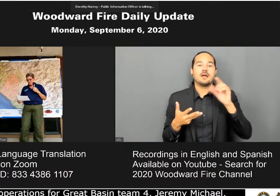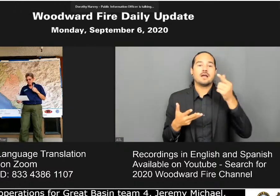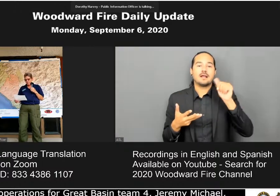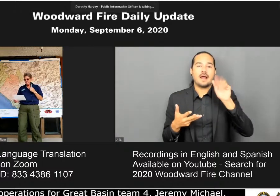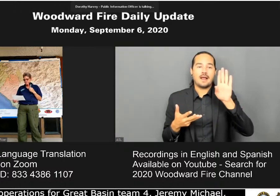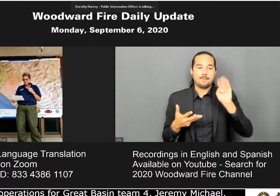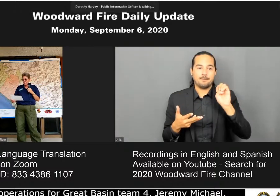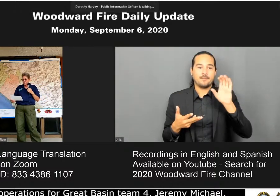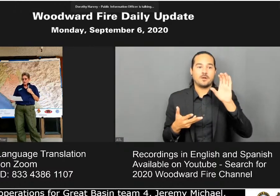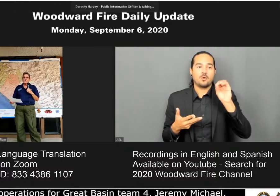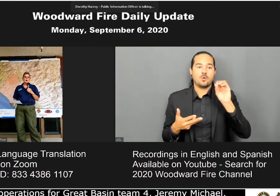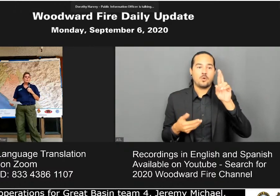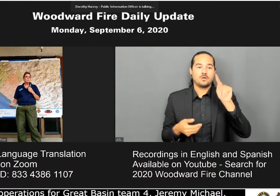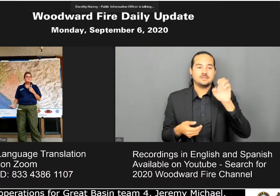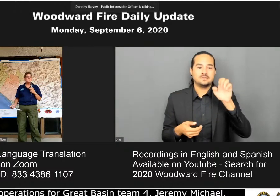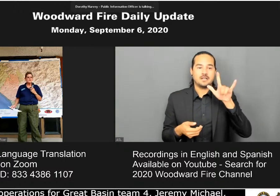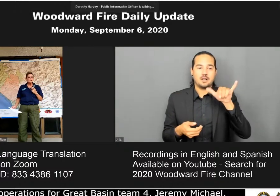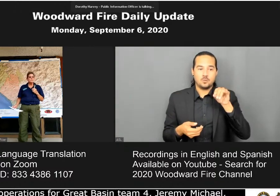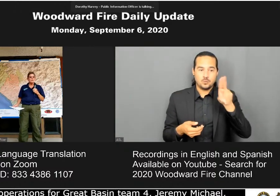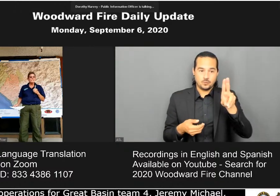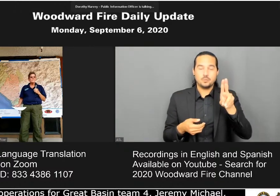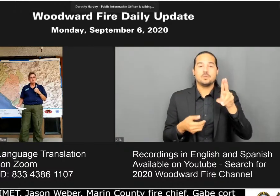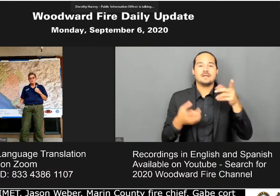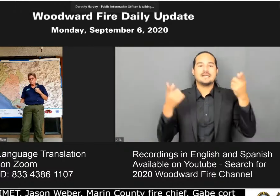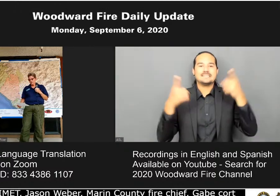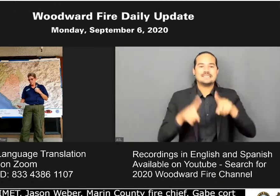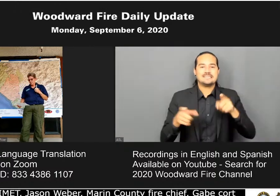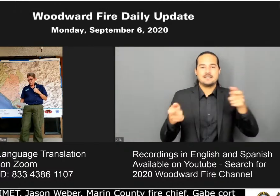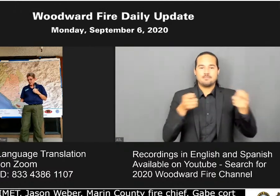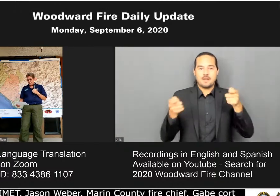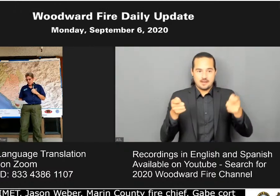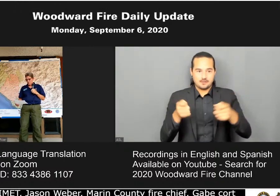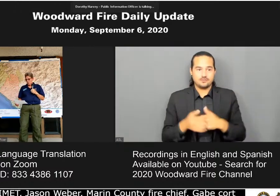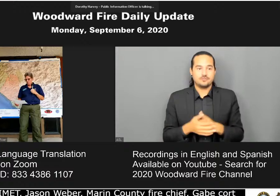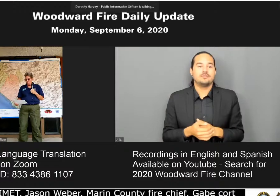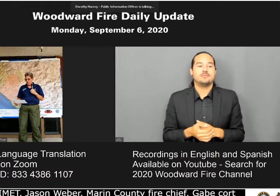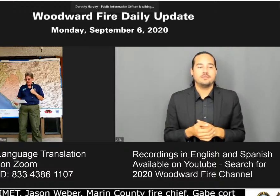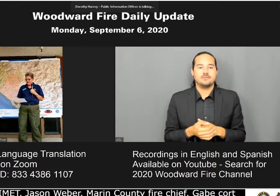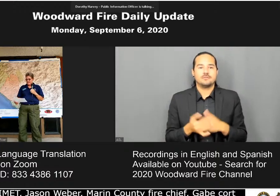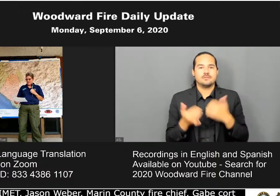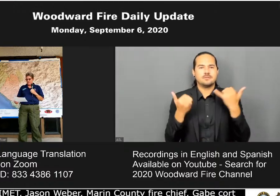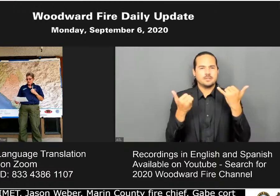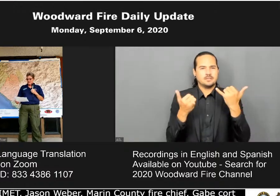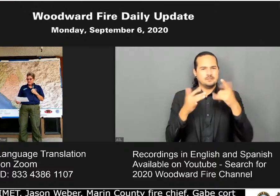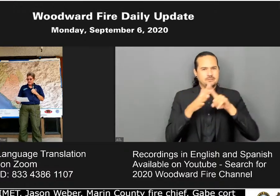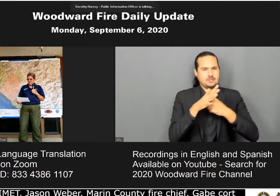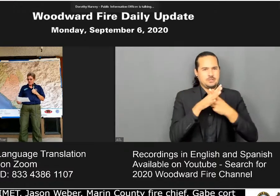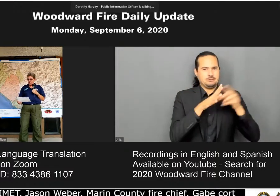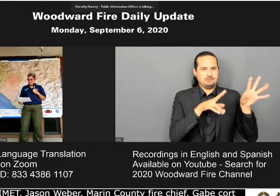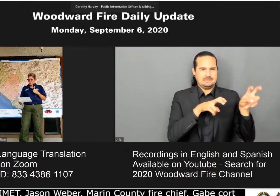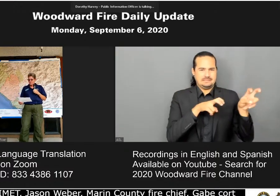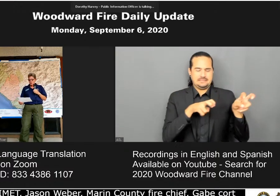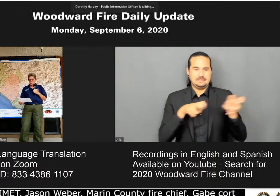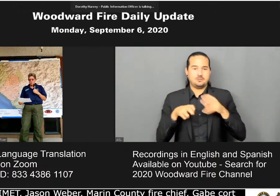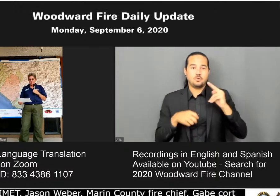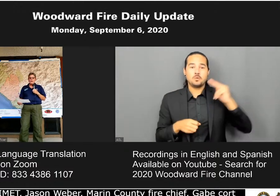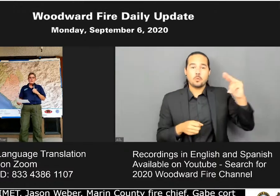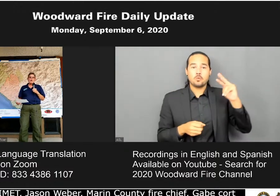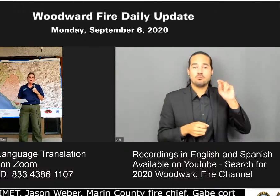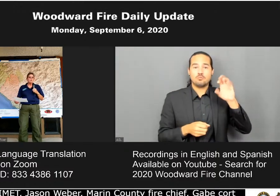Team 4. We're still in transition from the Northern Rockies National Incident Management Team